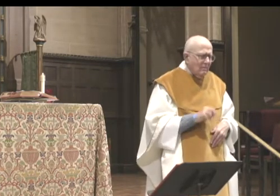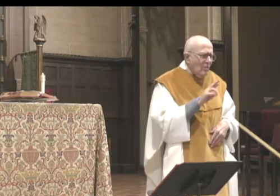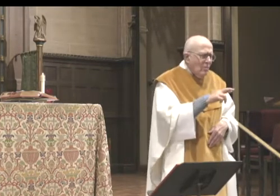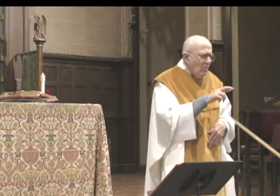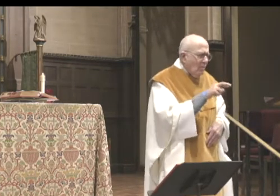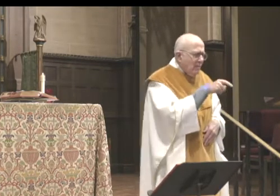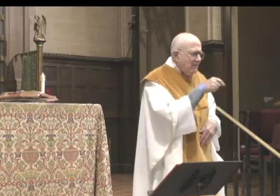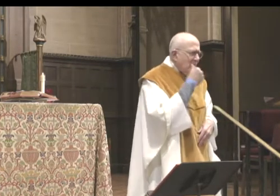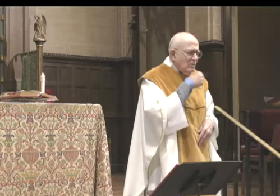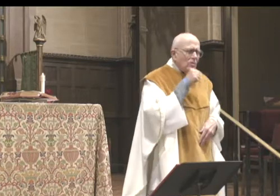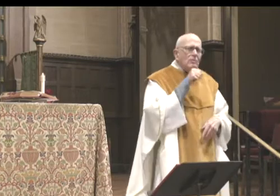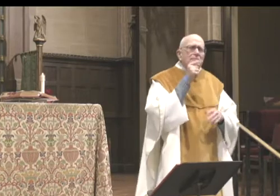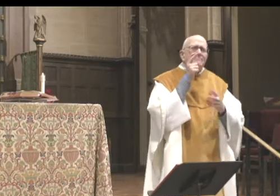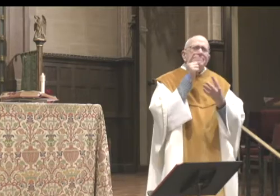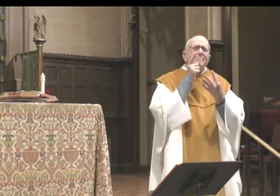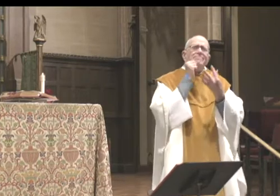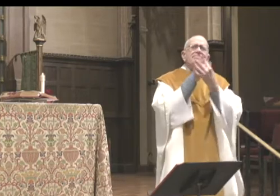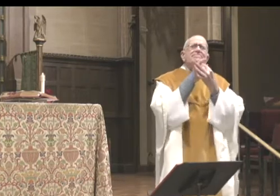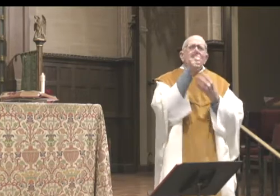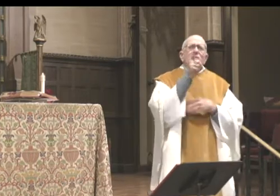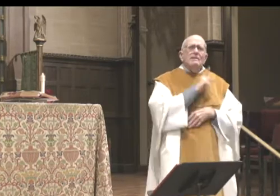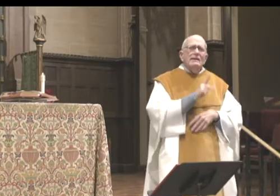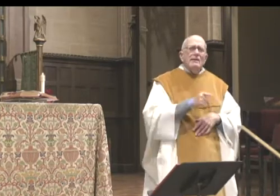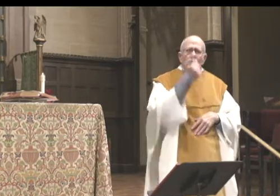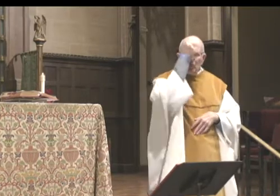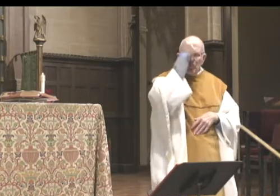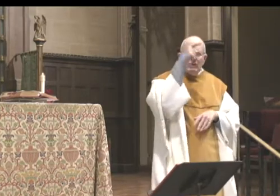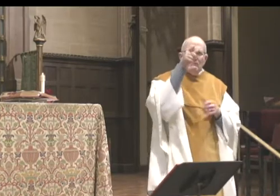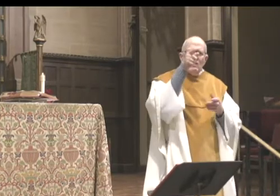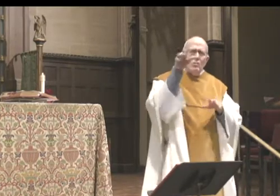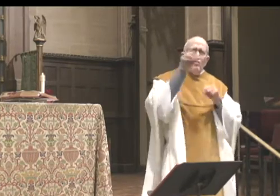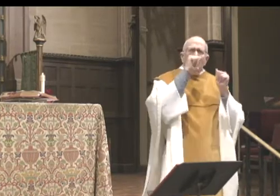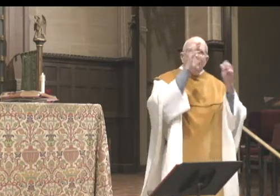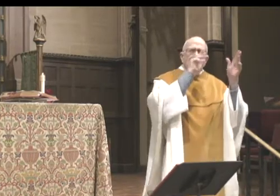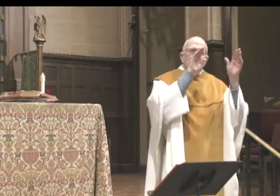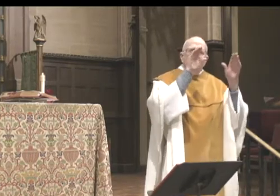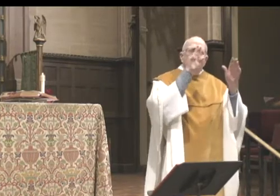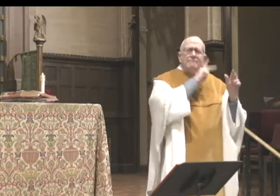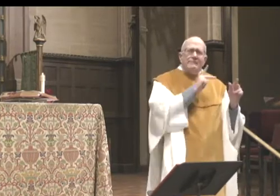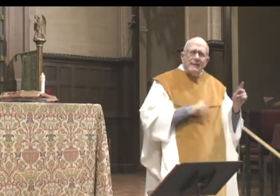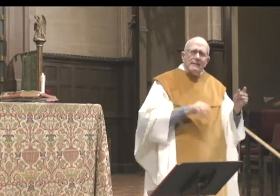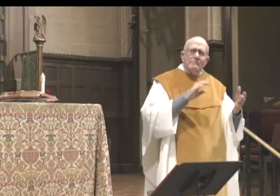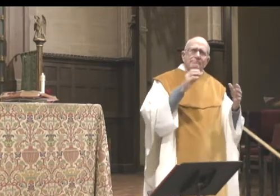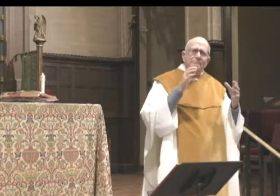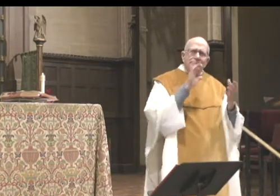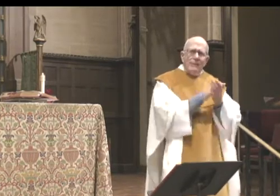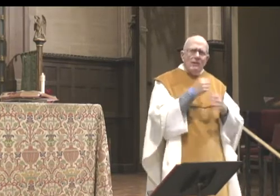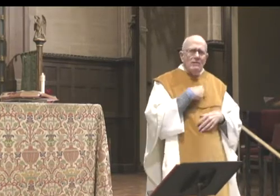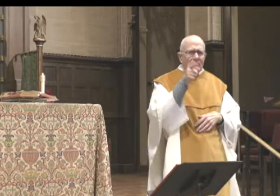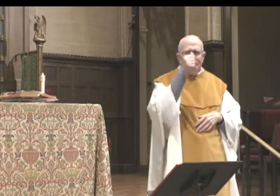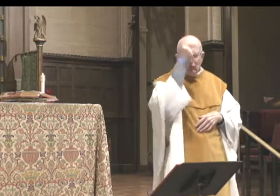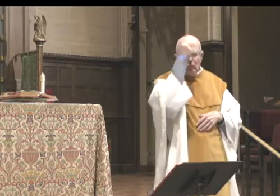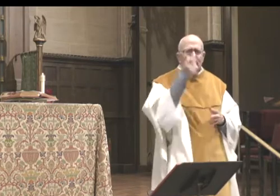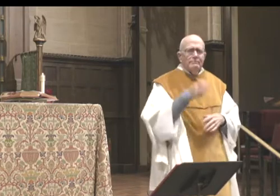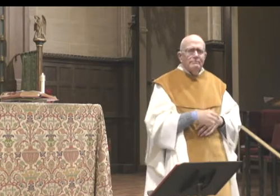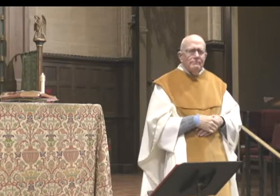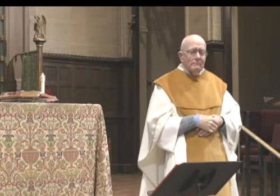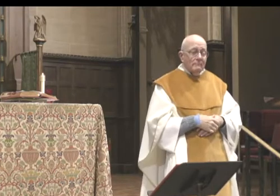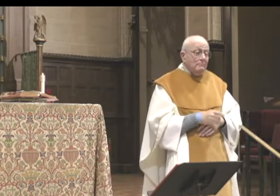king? Or did the girl insult the king and say, "You're really stupid. You left being a king to marry me. That was